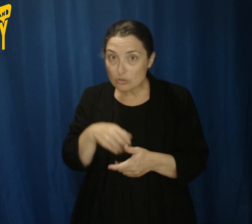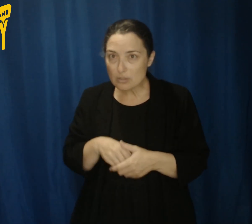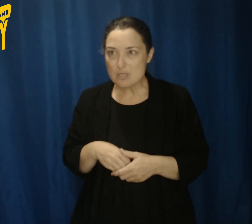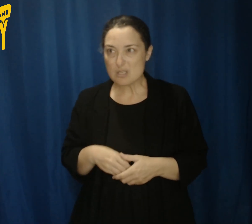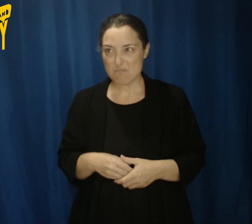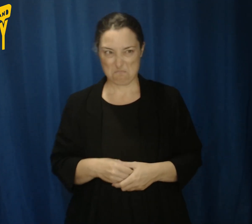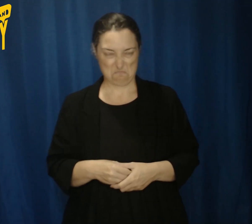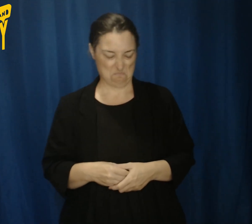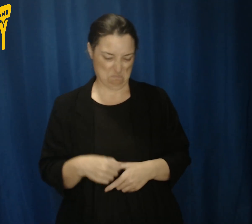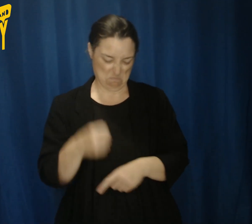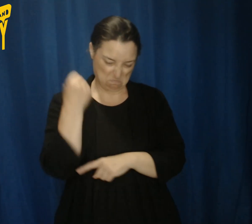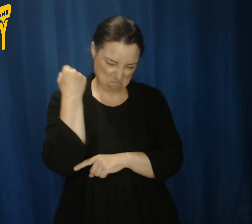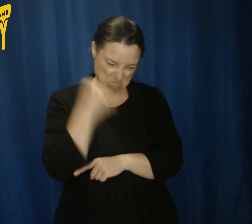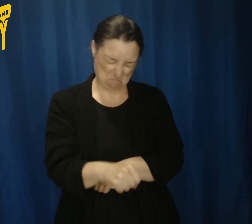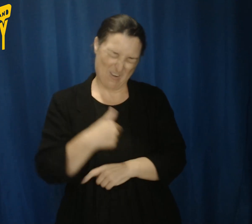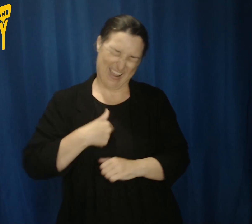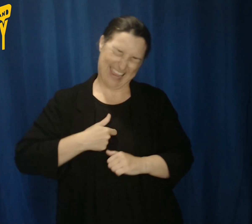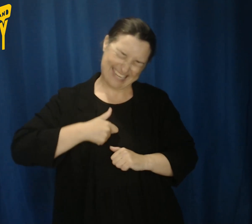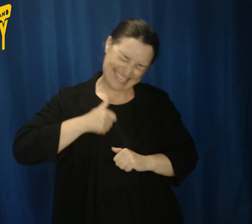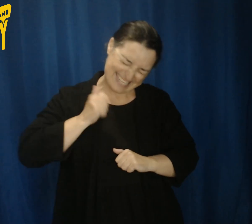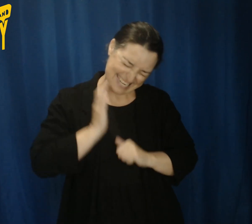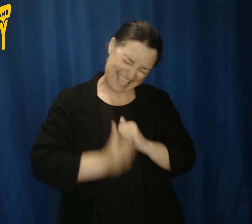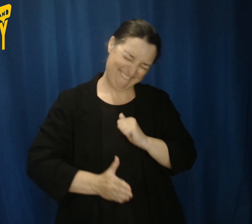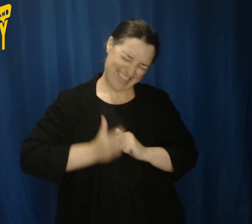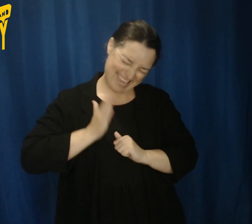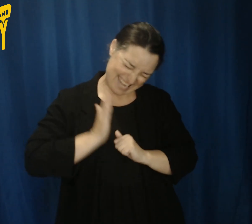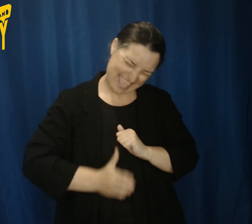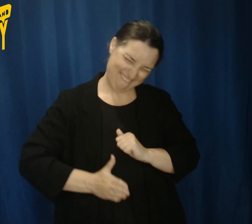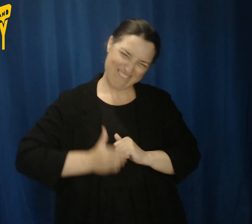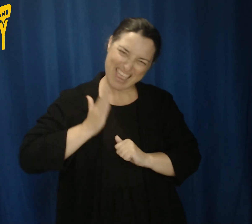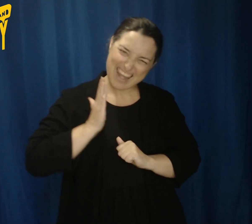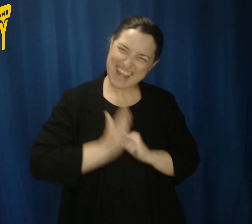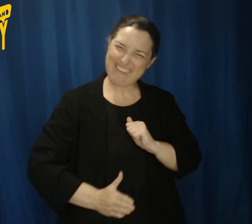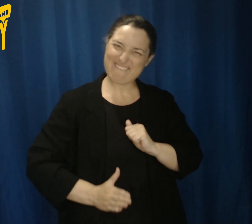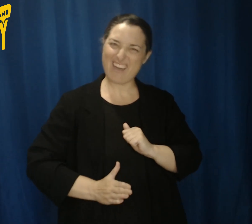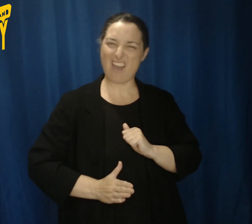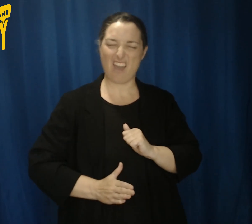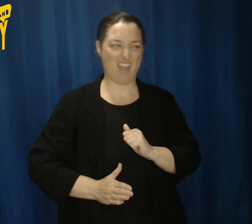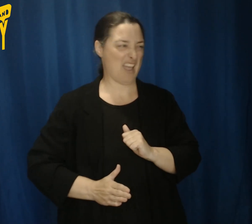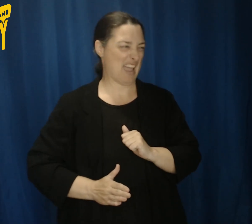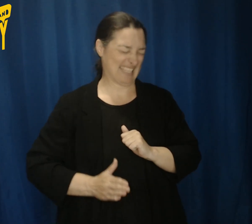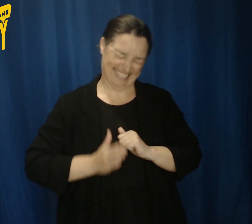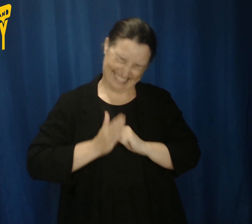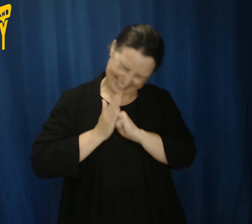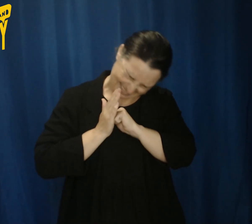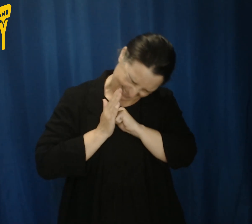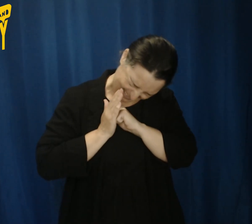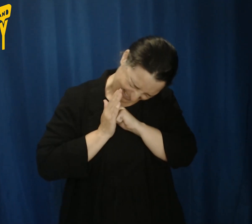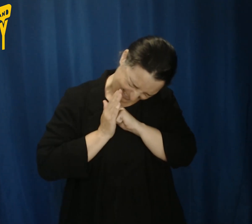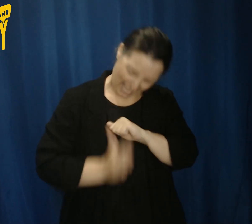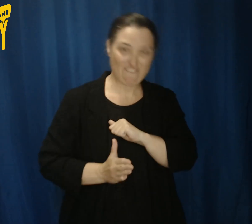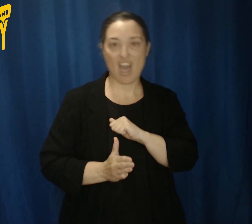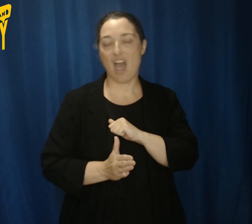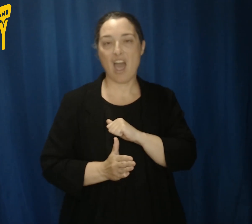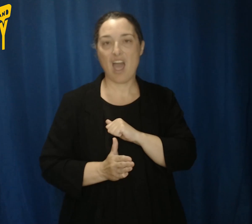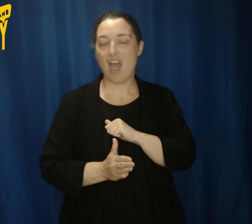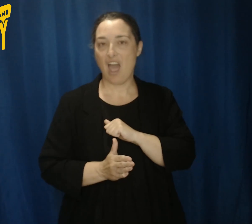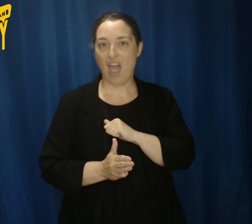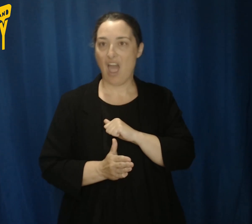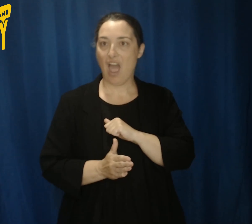no, I never do. I never even want to hear that. I never did. And it was just this, and I